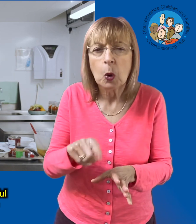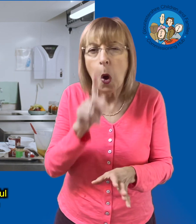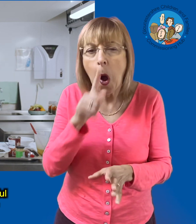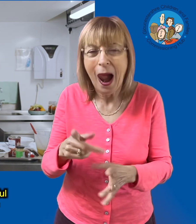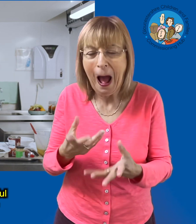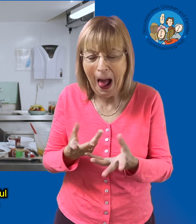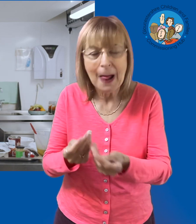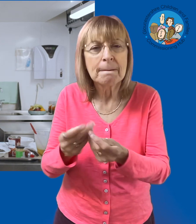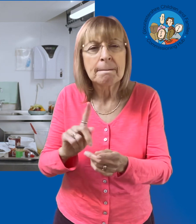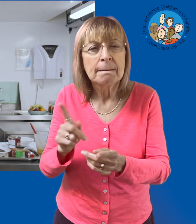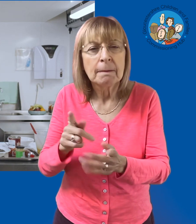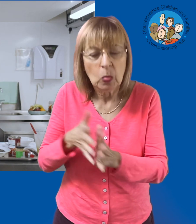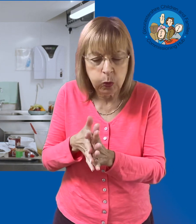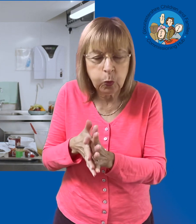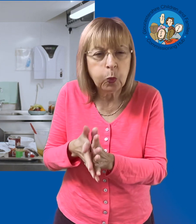to help with the cooking.